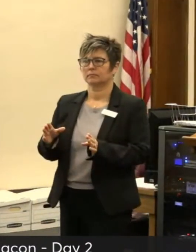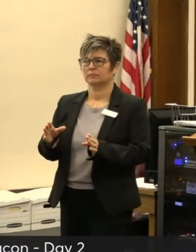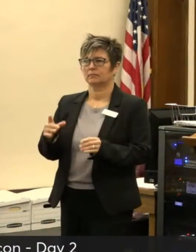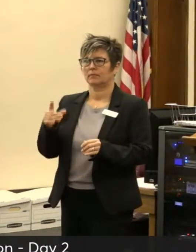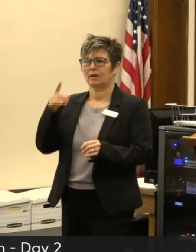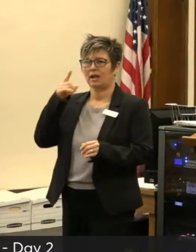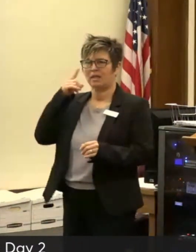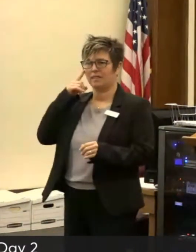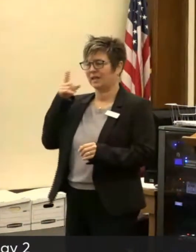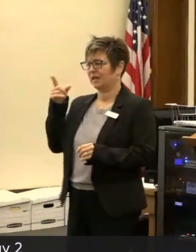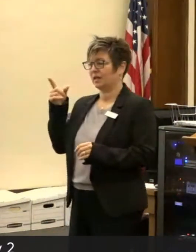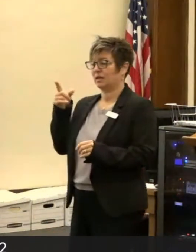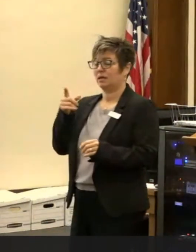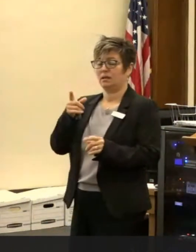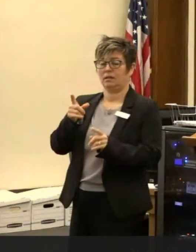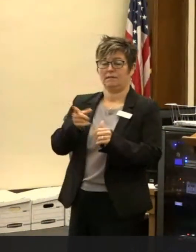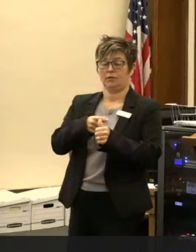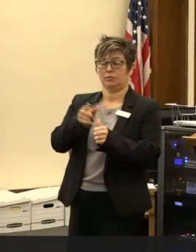planning to supplement.